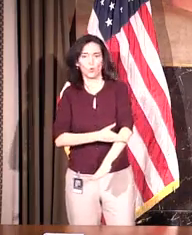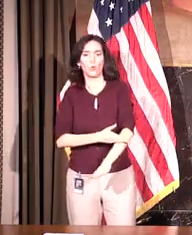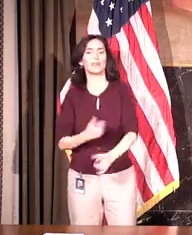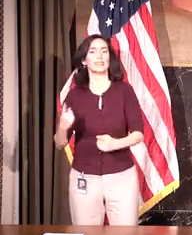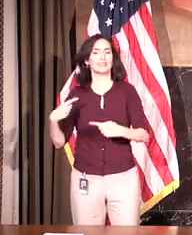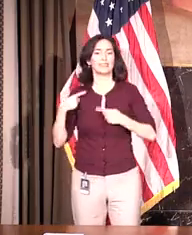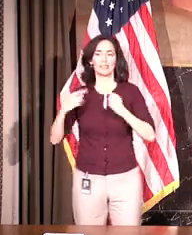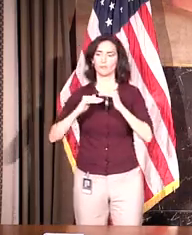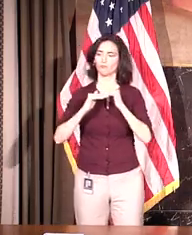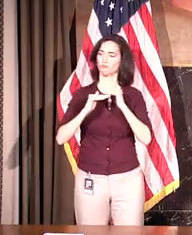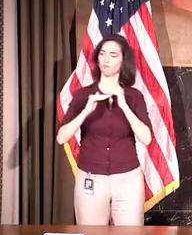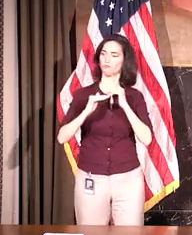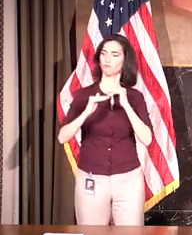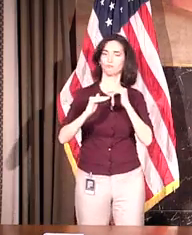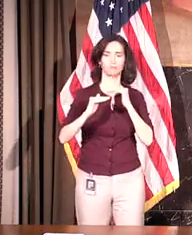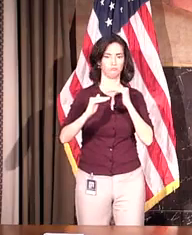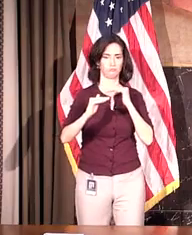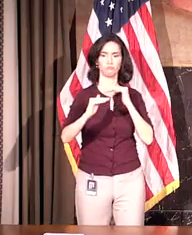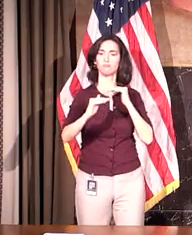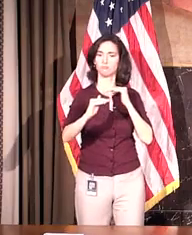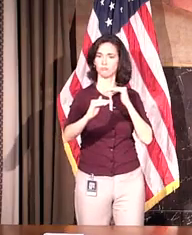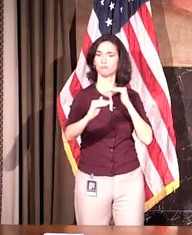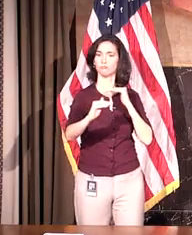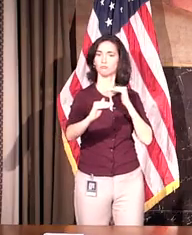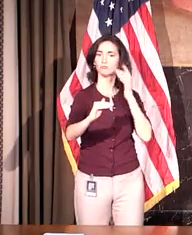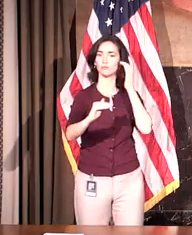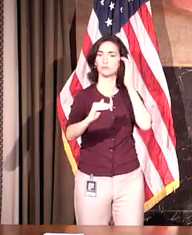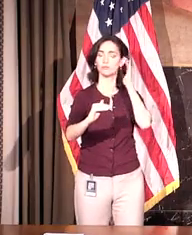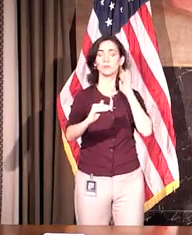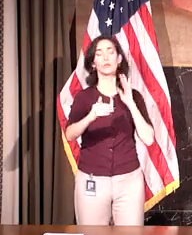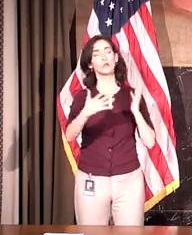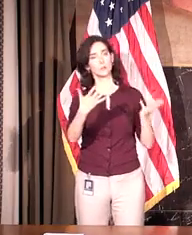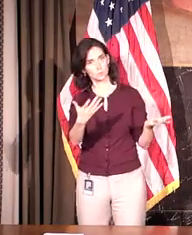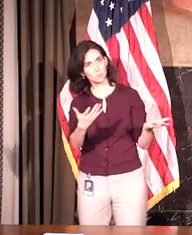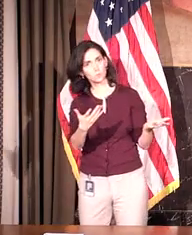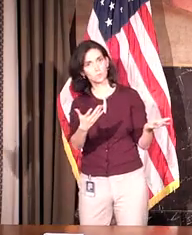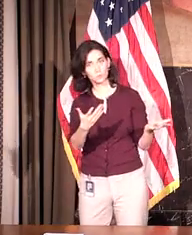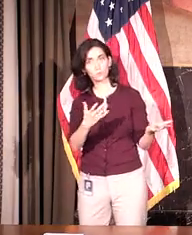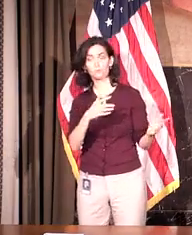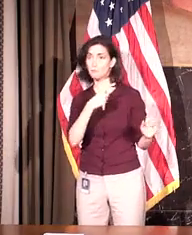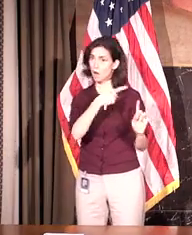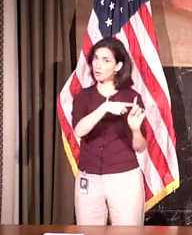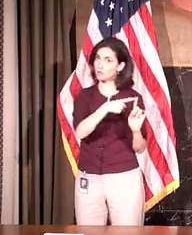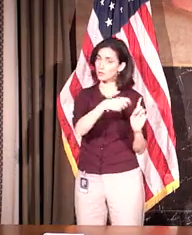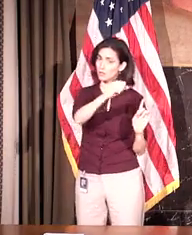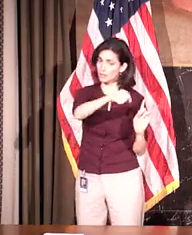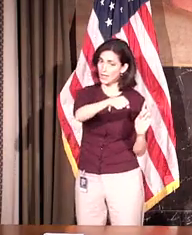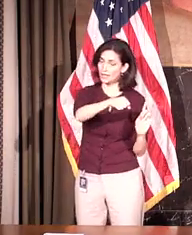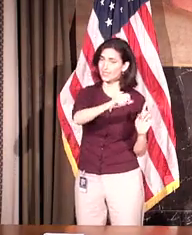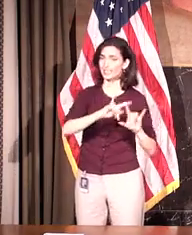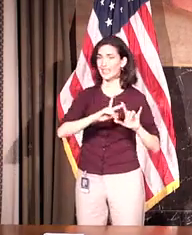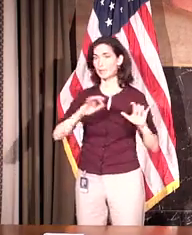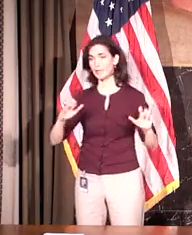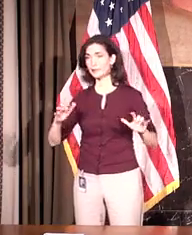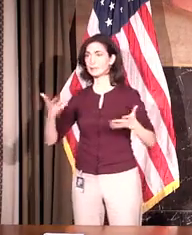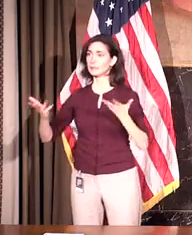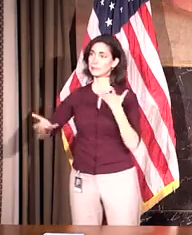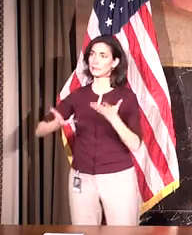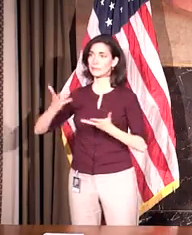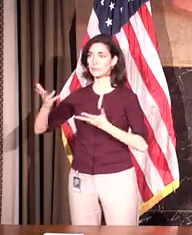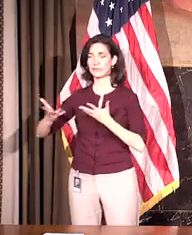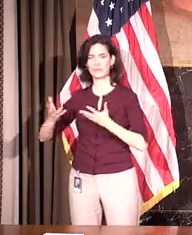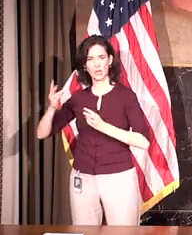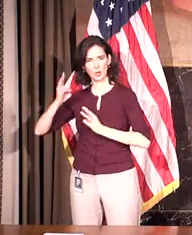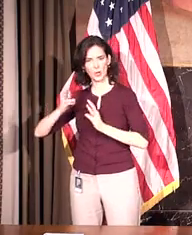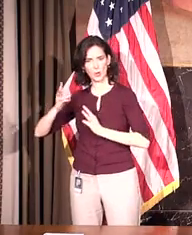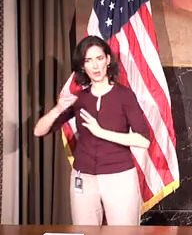the course in Louisiana. That's reassuring on one level, but it is also cautionary that I